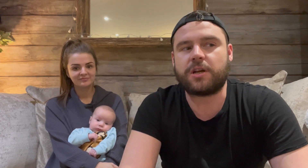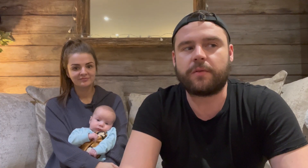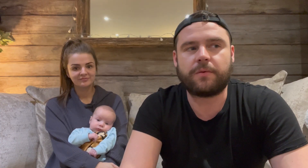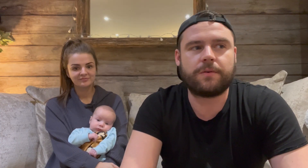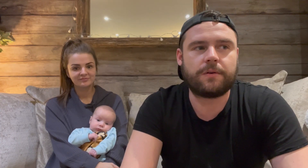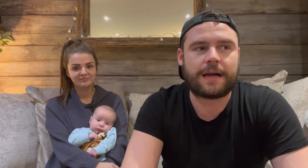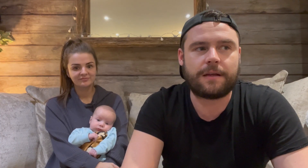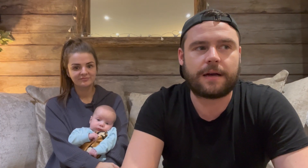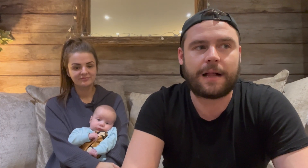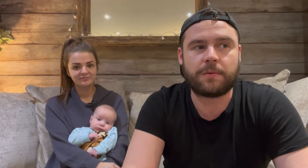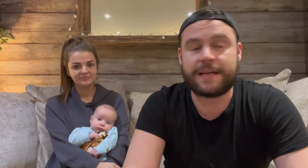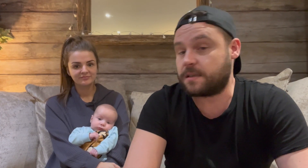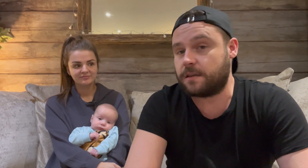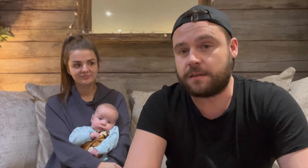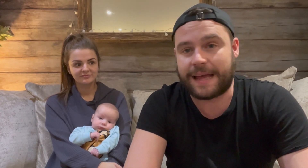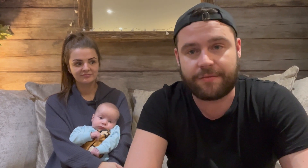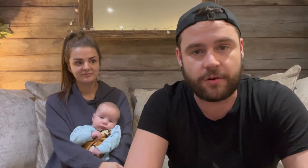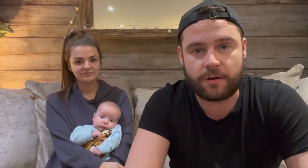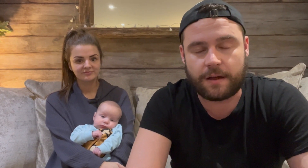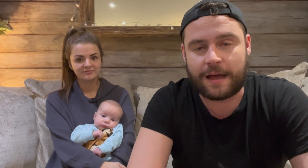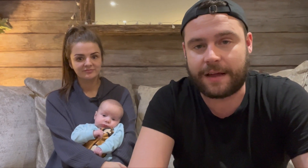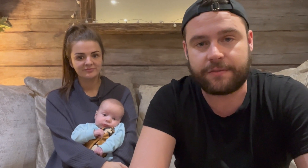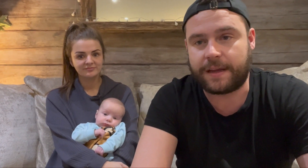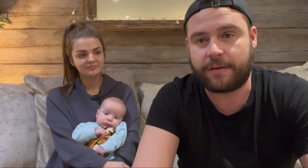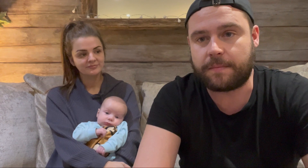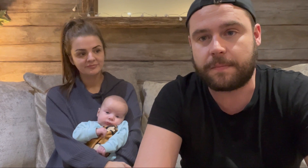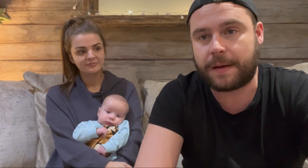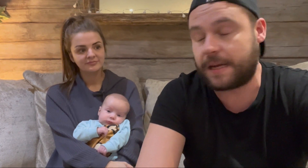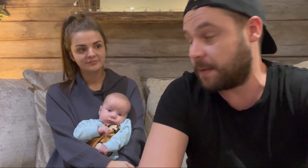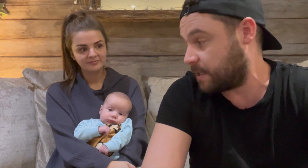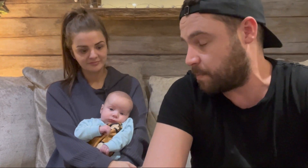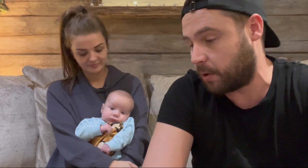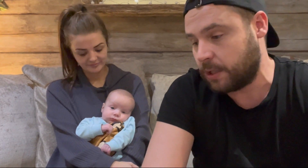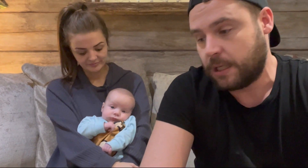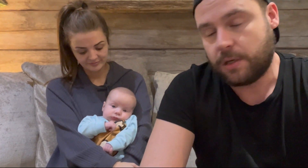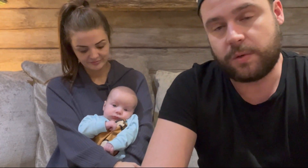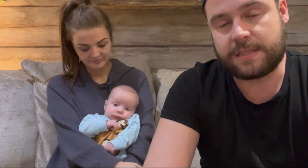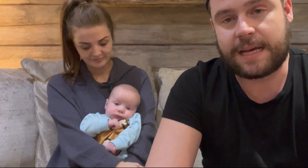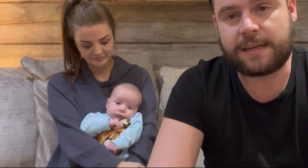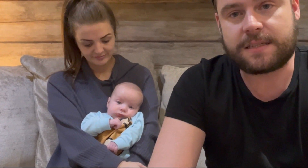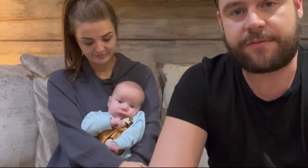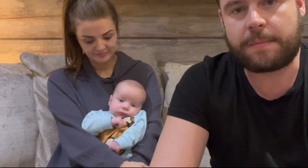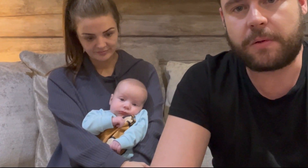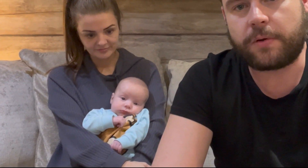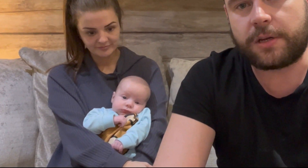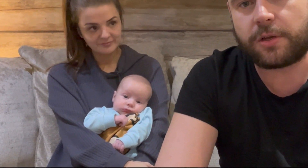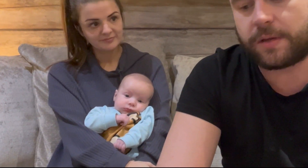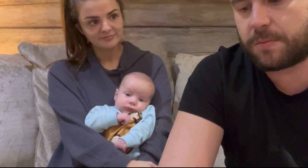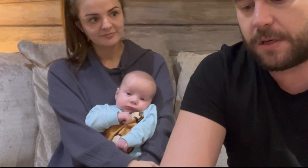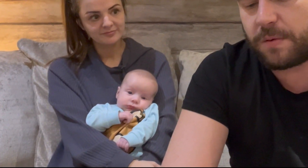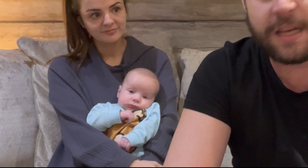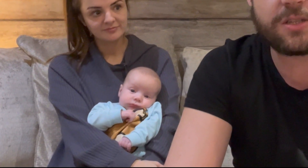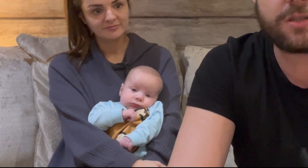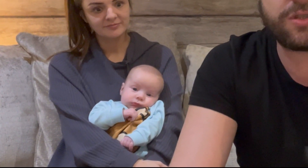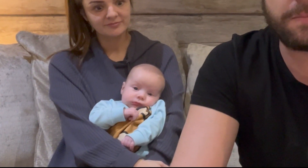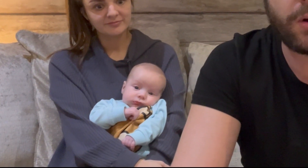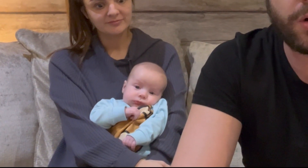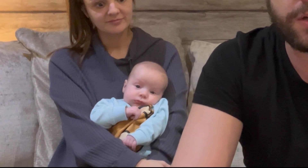that Albert isn't deaf or hard of hearing by any means, but we decided as a family we were going to do this because we think it's just important